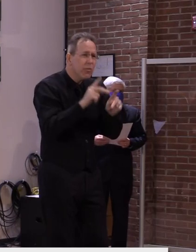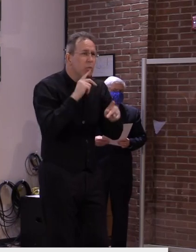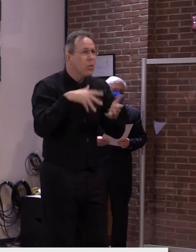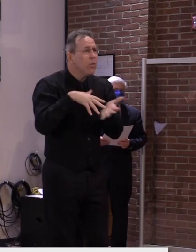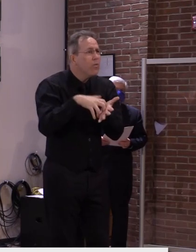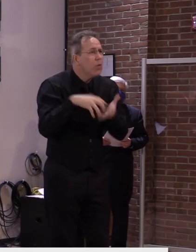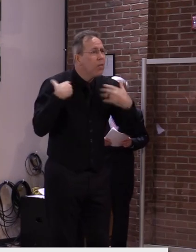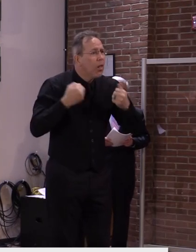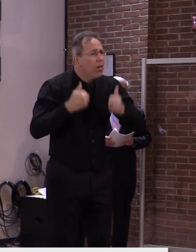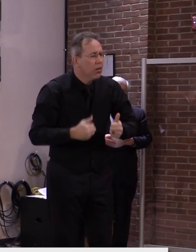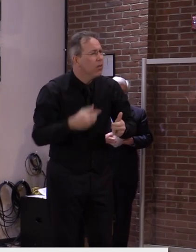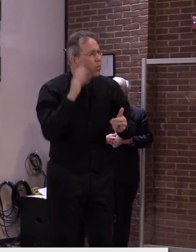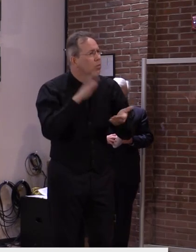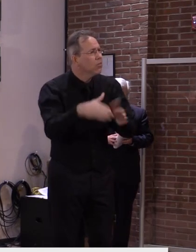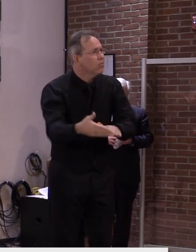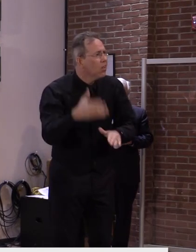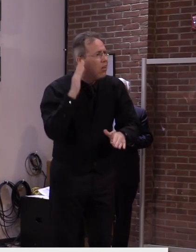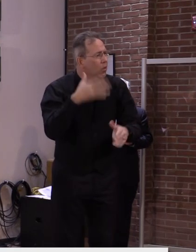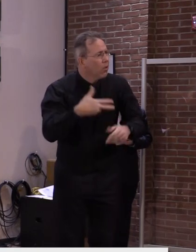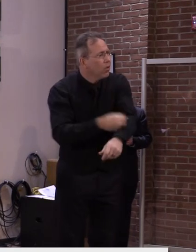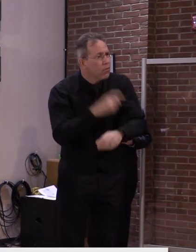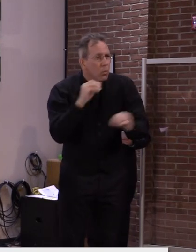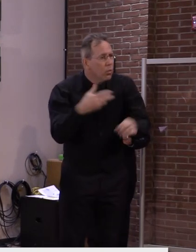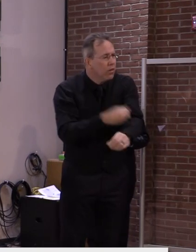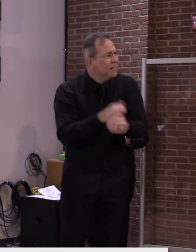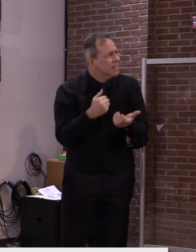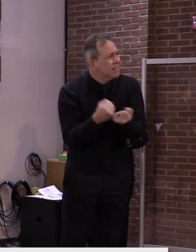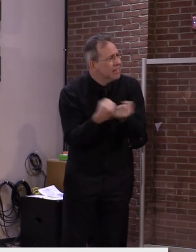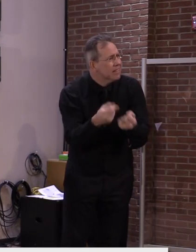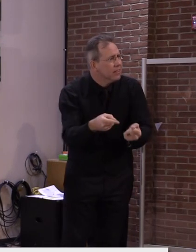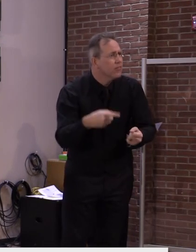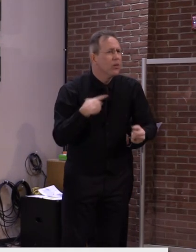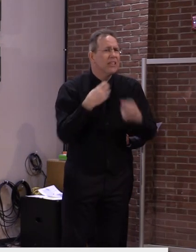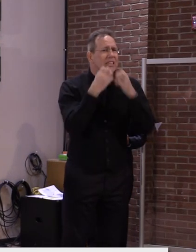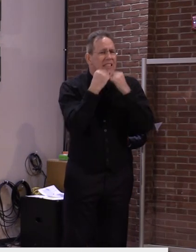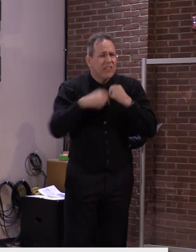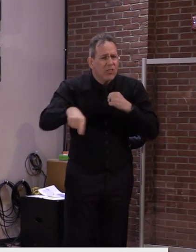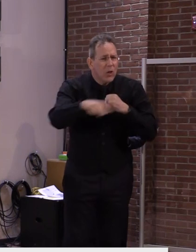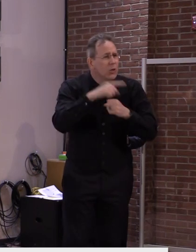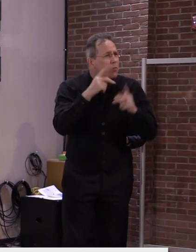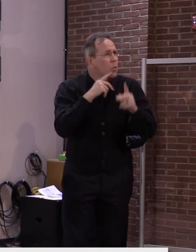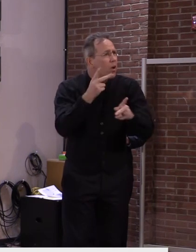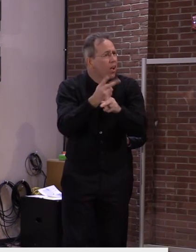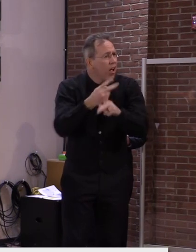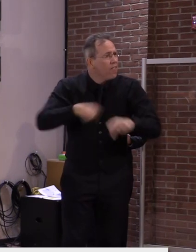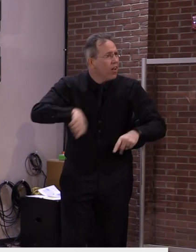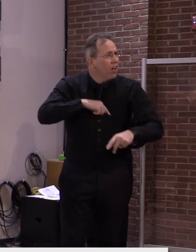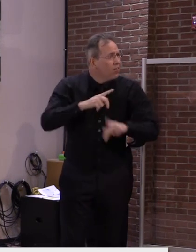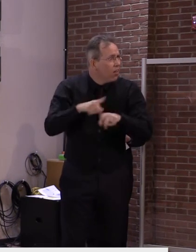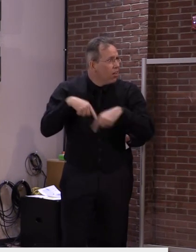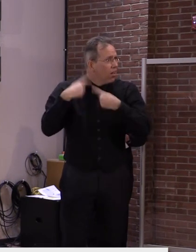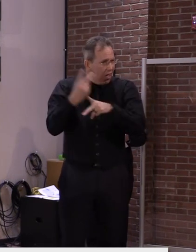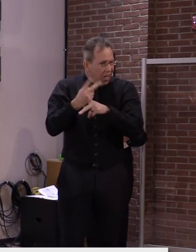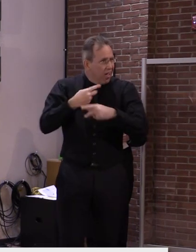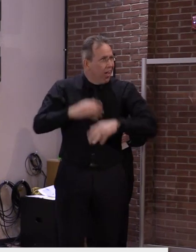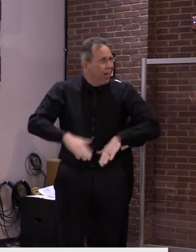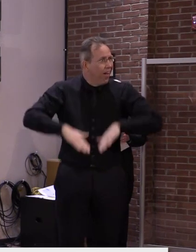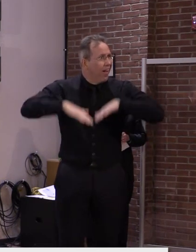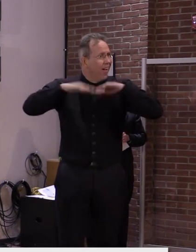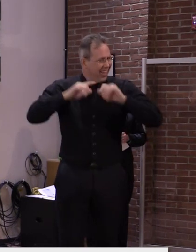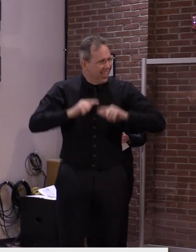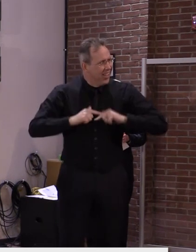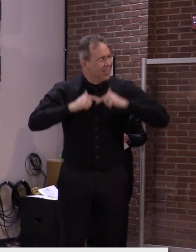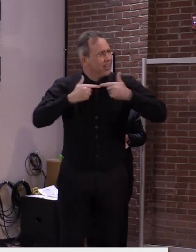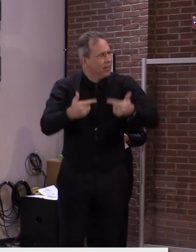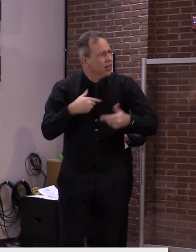obligation to first preserve the lives of those who have taken care of us for decades. And after we begin to